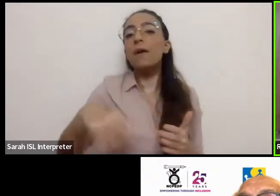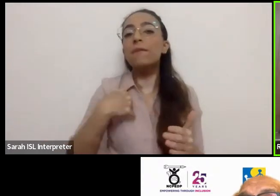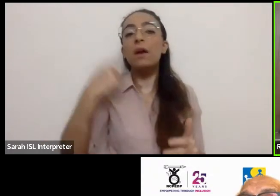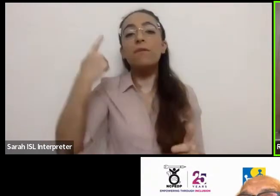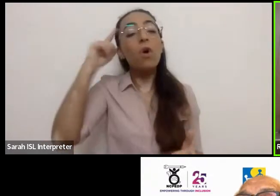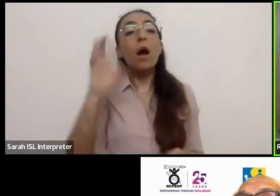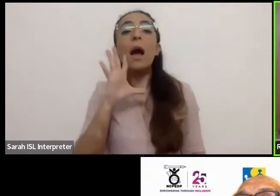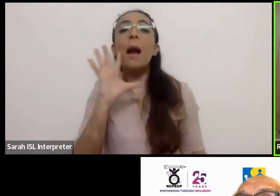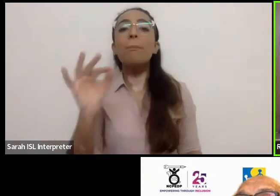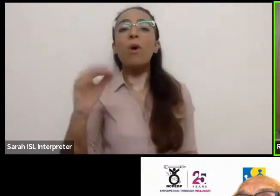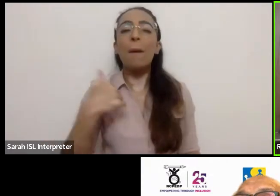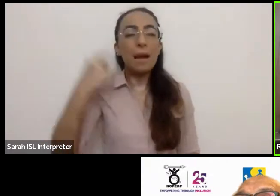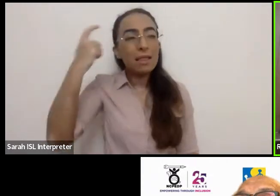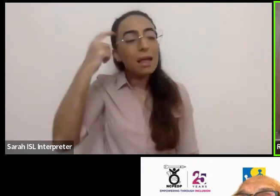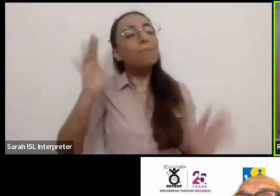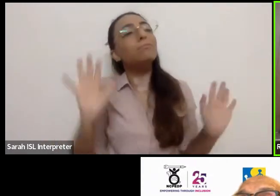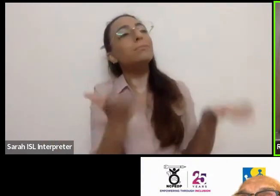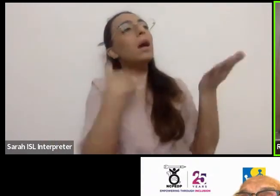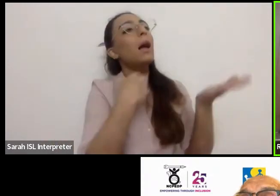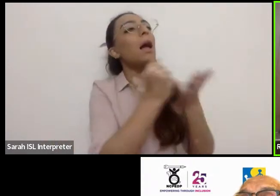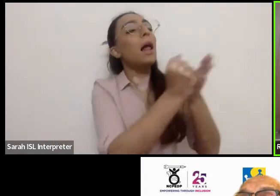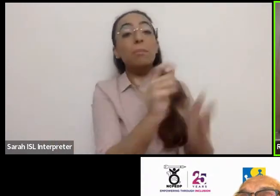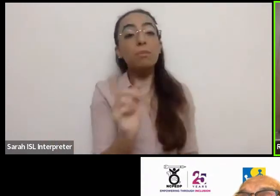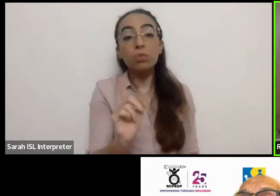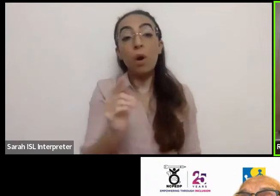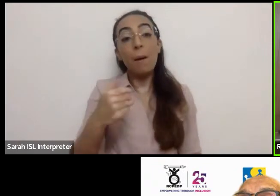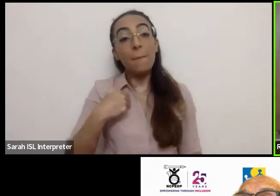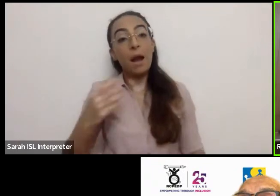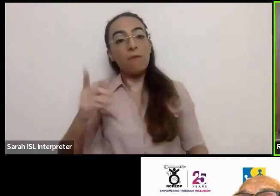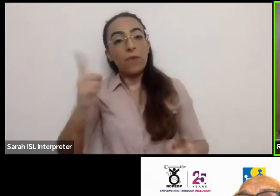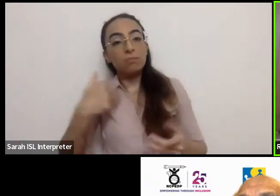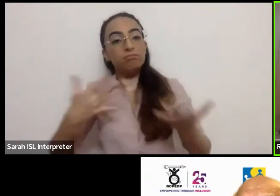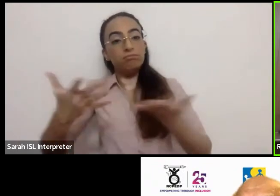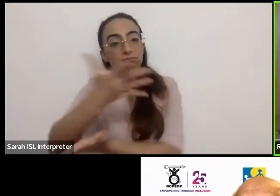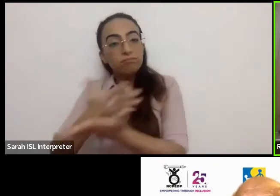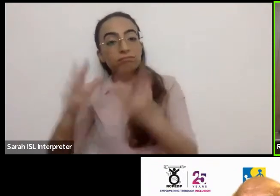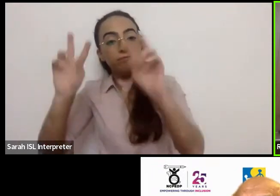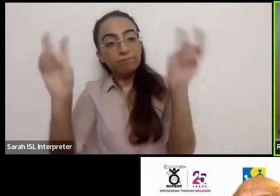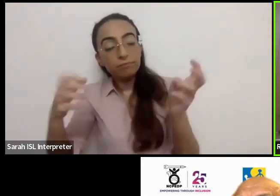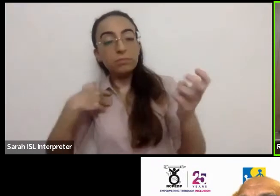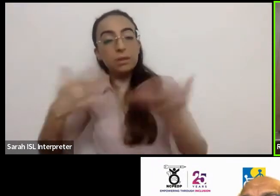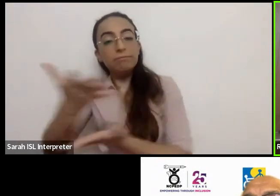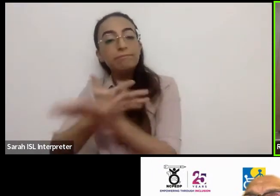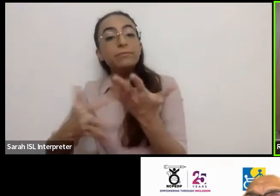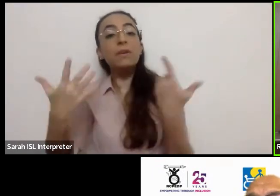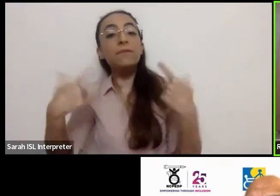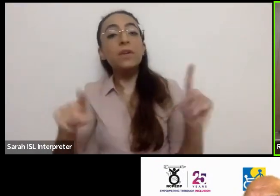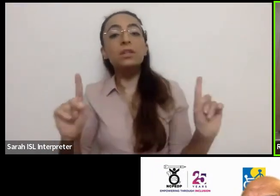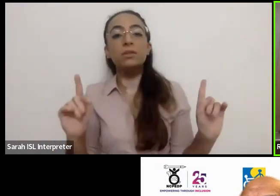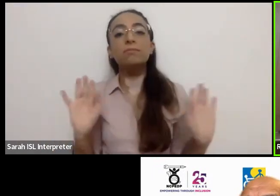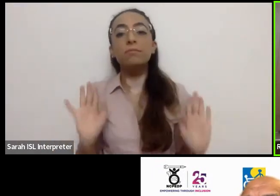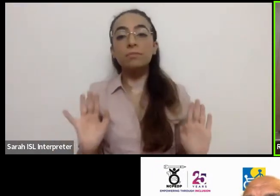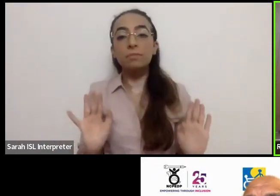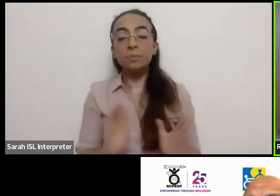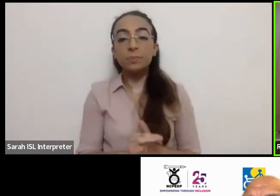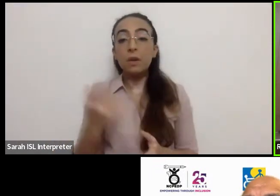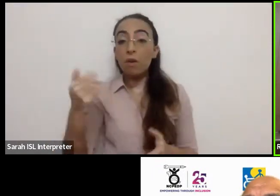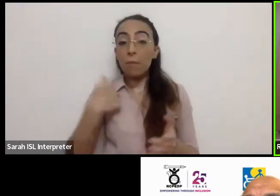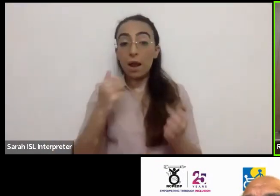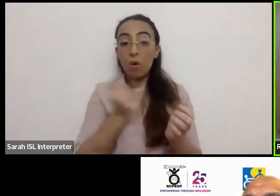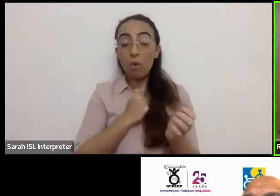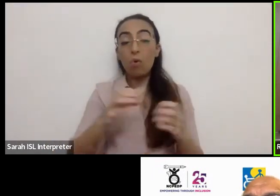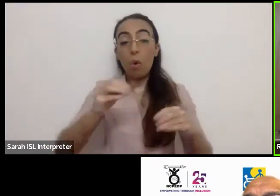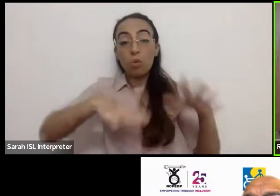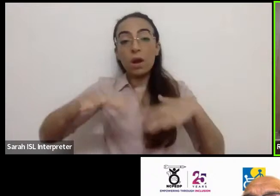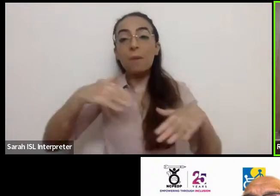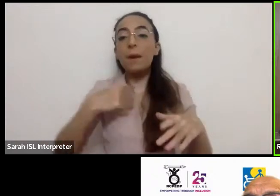of the company. We've tried to do a couple of things that has enabled this, right? We've tried to do things inside the organization which allows for this.